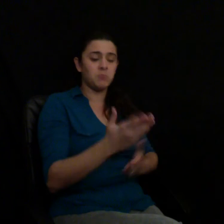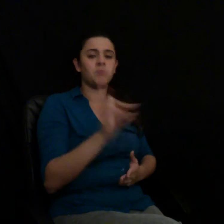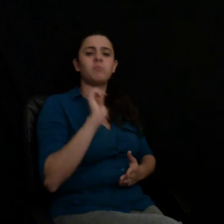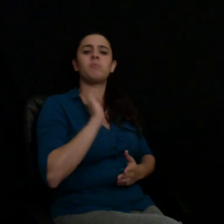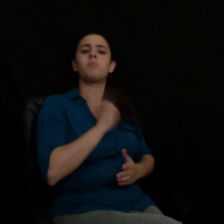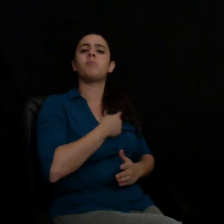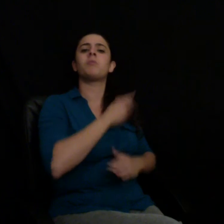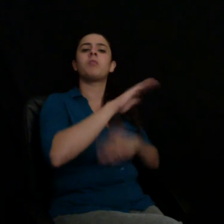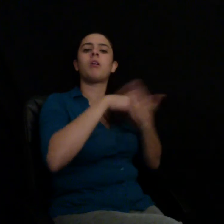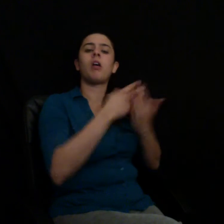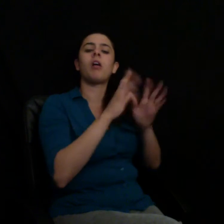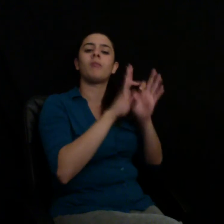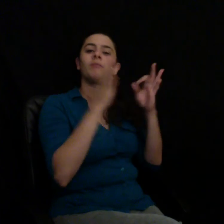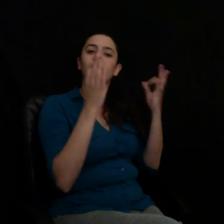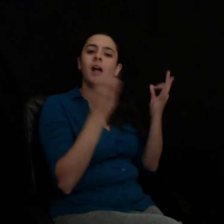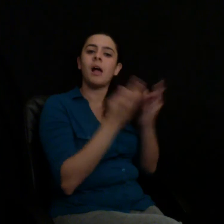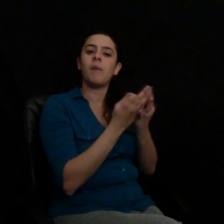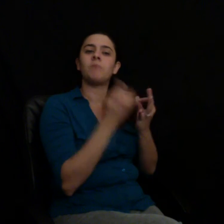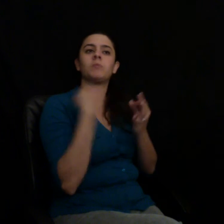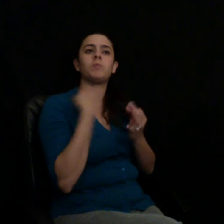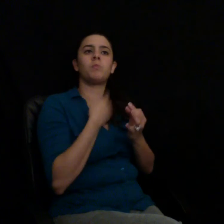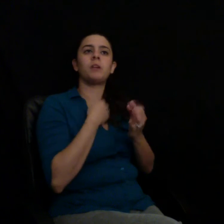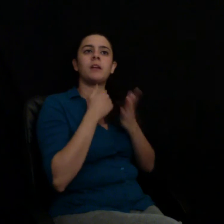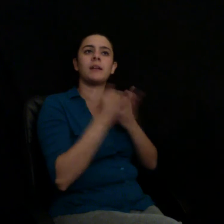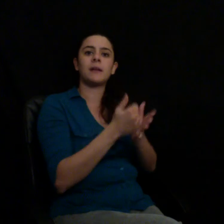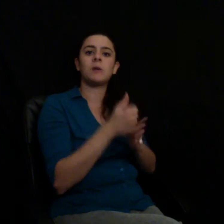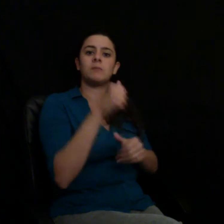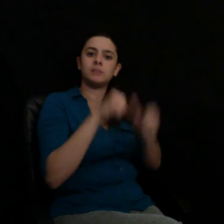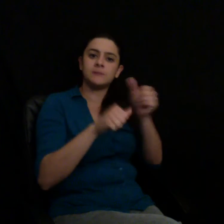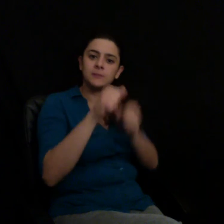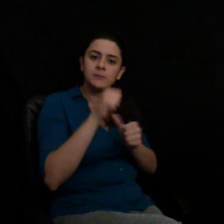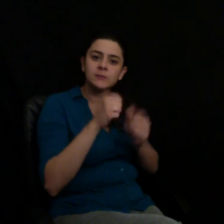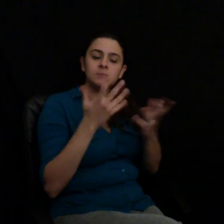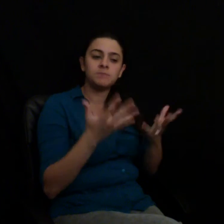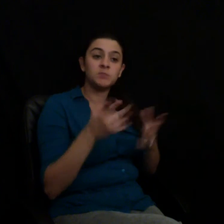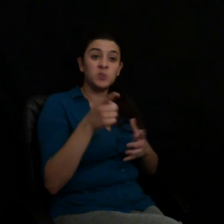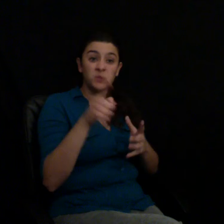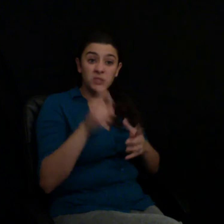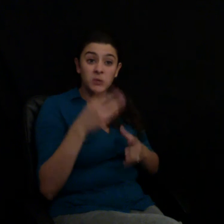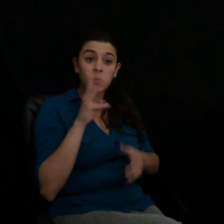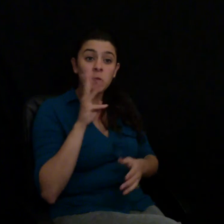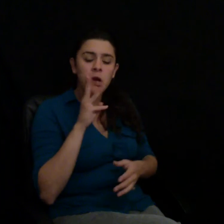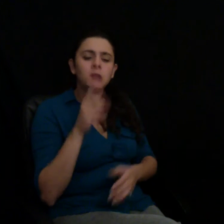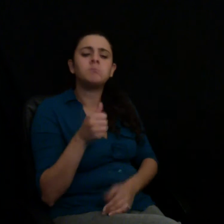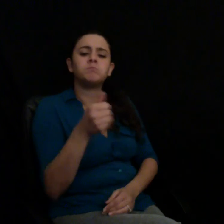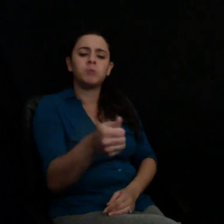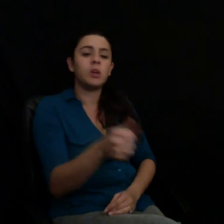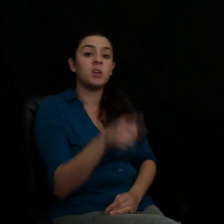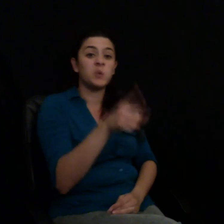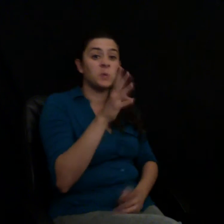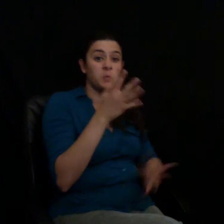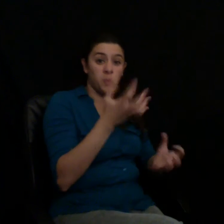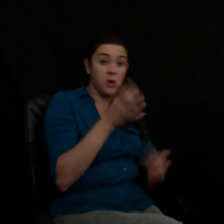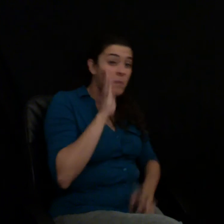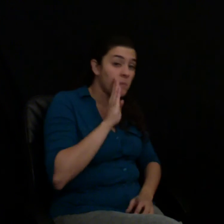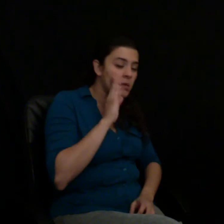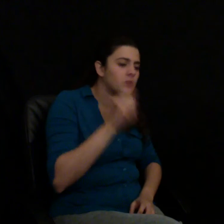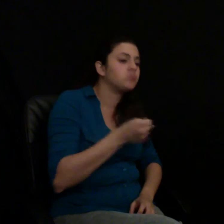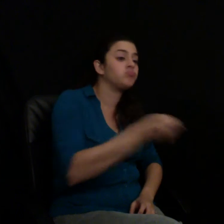all help each other out. Hey, if you need water, here's some water. Hey man, do you need a beer? Here's a beer. Do you need toilet tissue? Do you